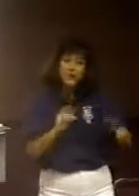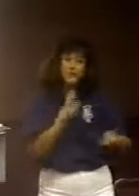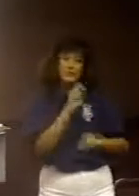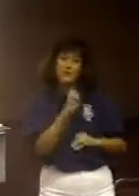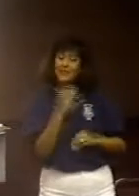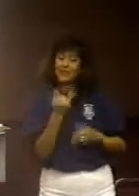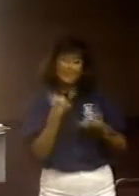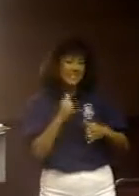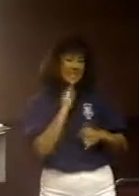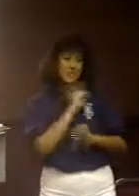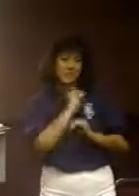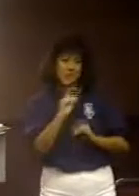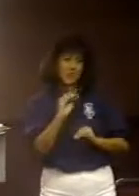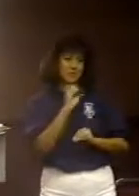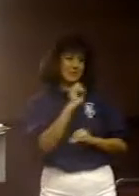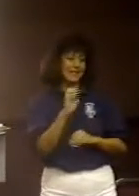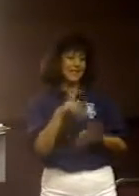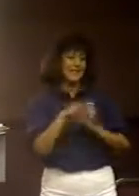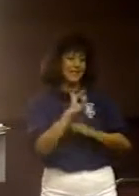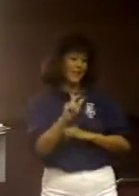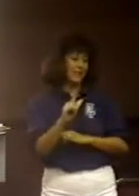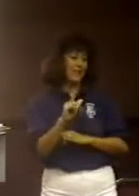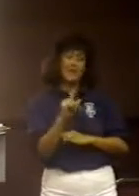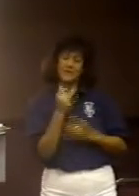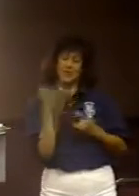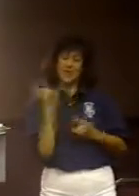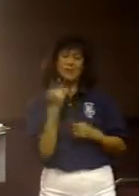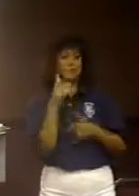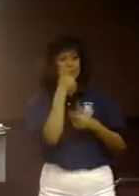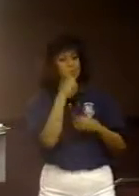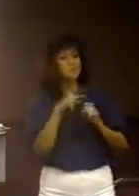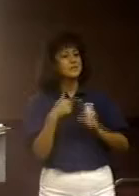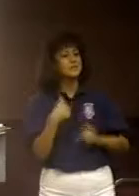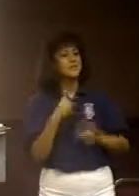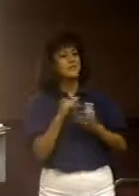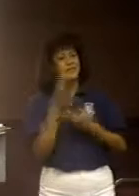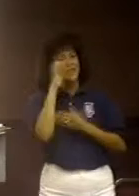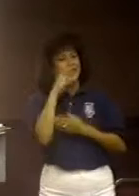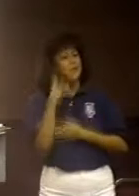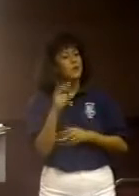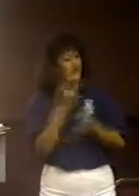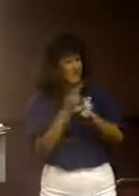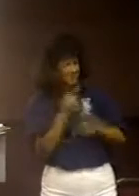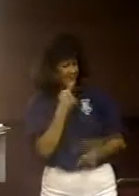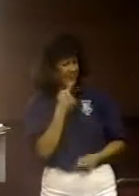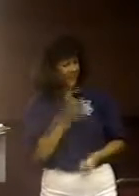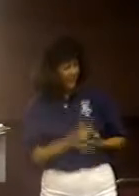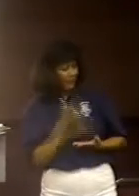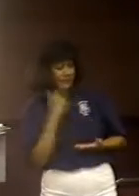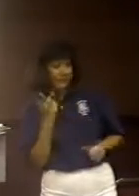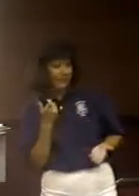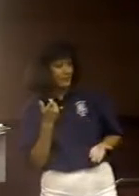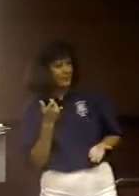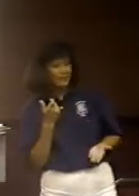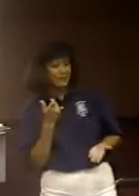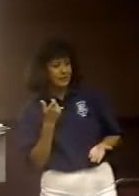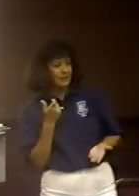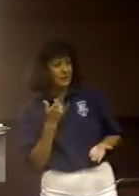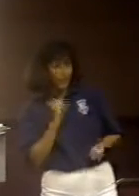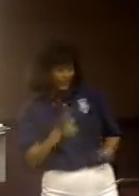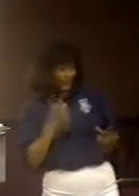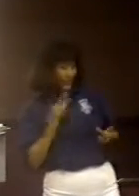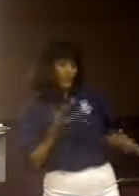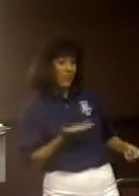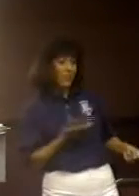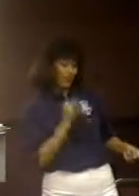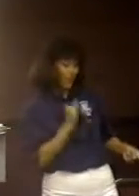still is no C in Illinois. And it was always interesting to me that he would keep saying that because, I mean, I